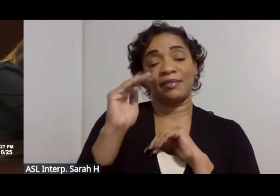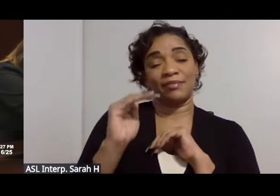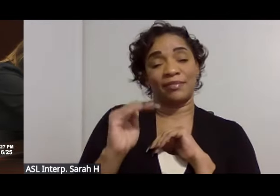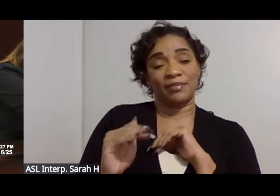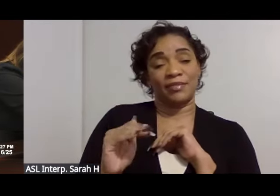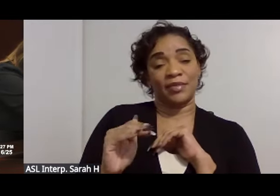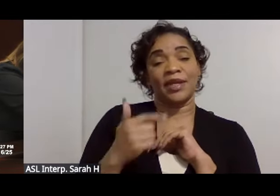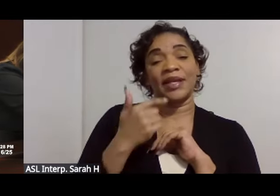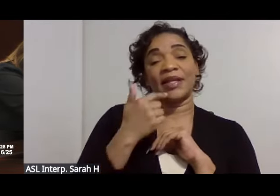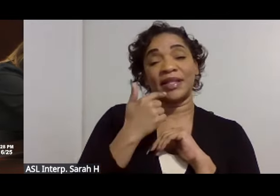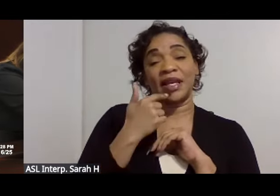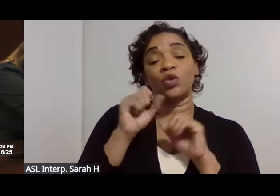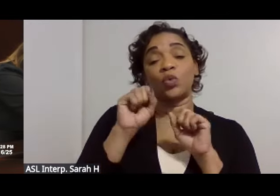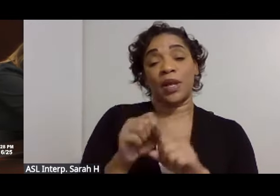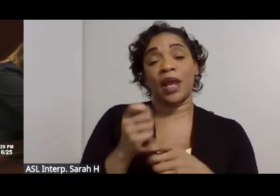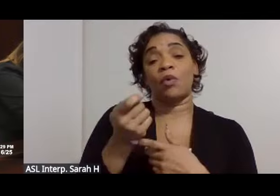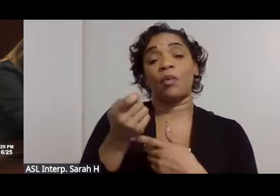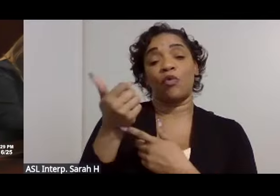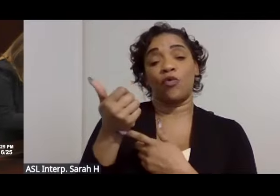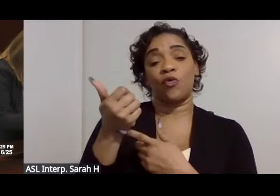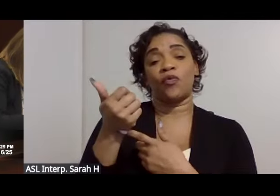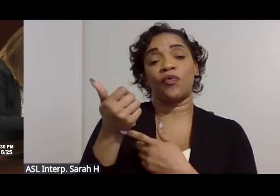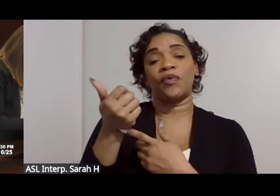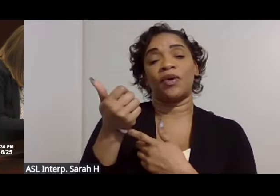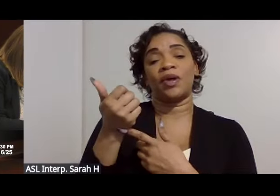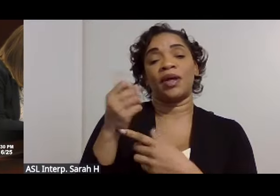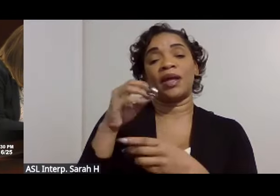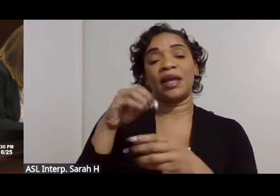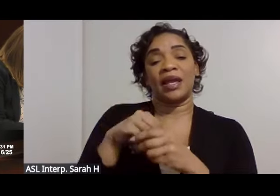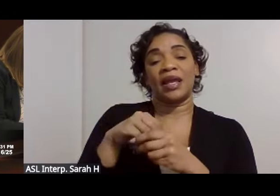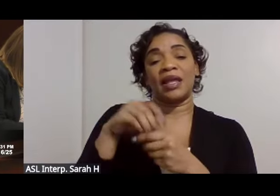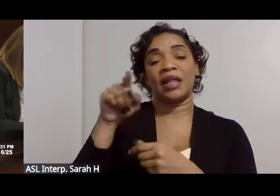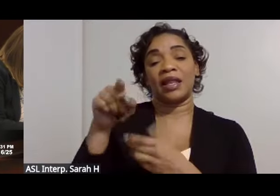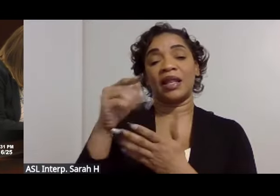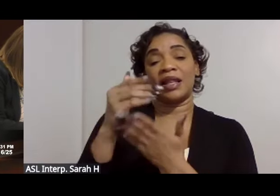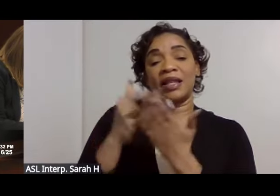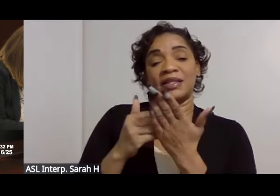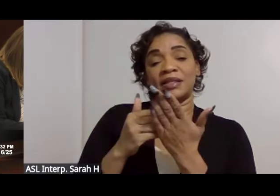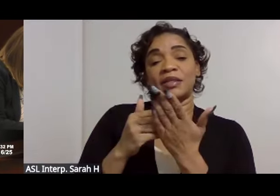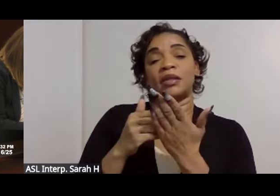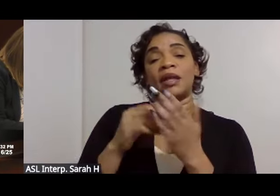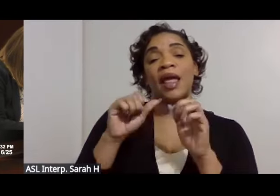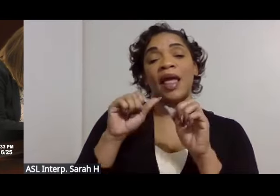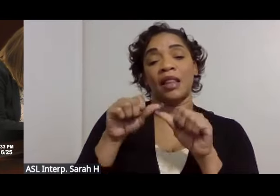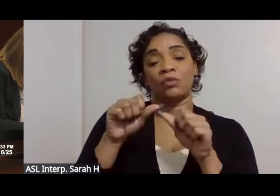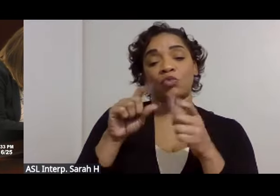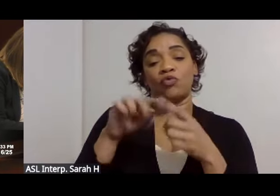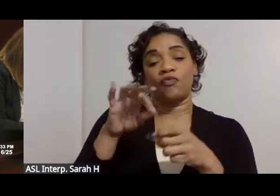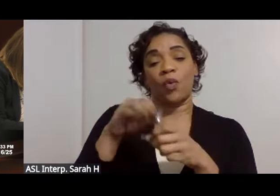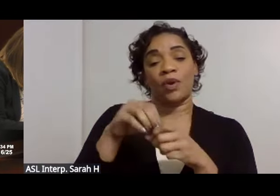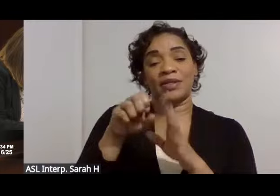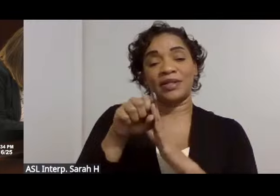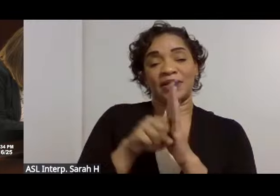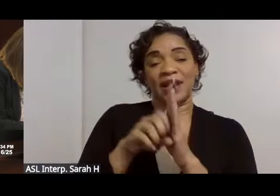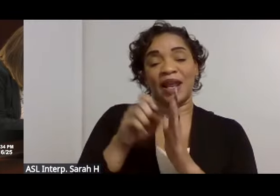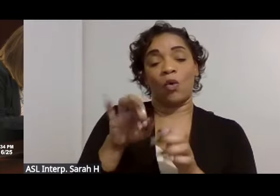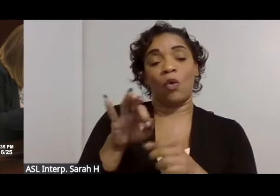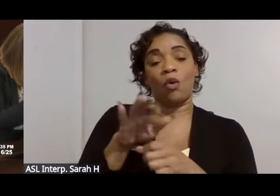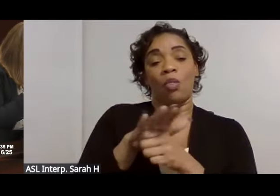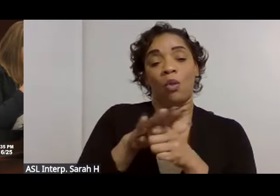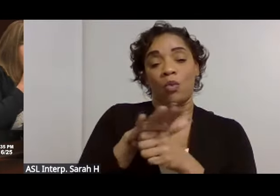the list of individuals eligible to vote in state or local elections at any time after the requirements of this subsection are satisfied.